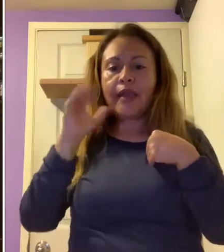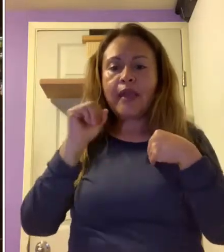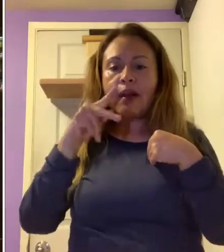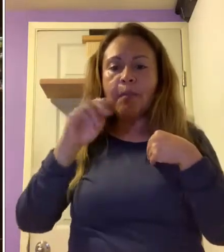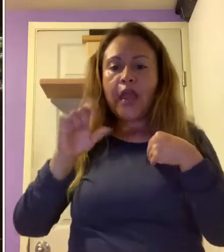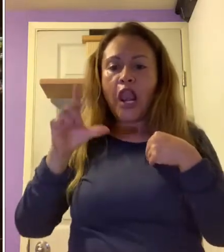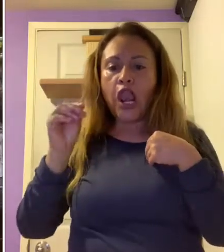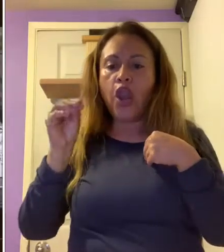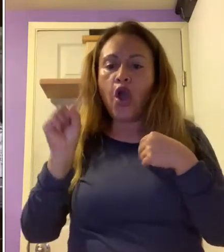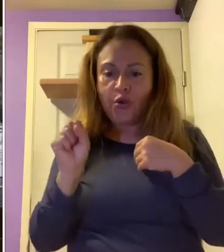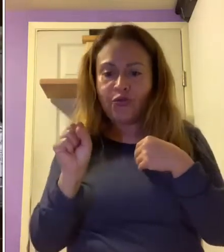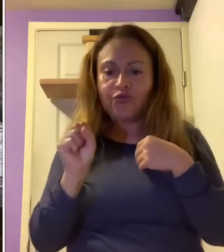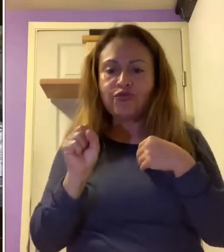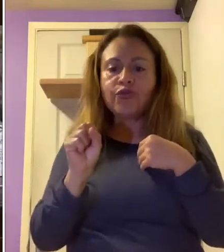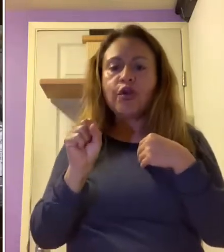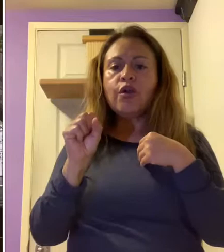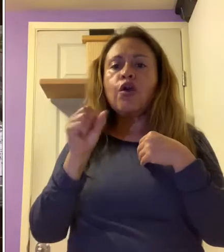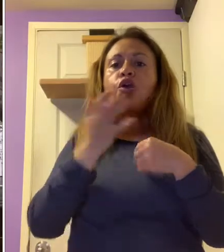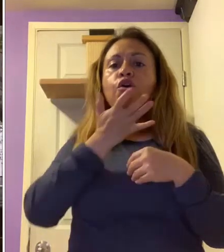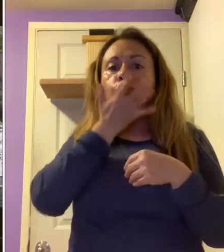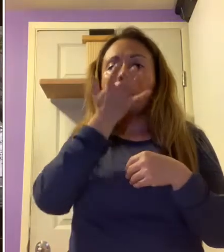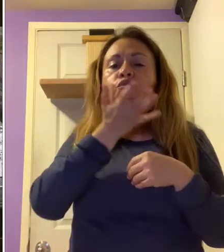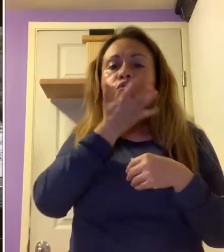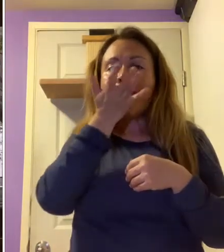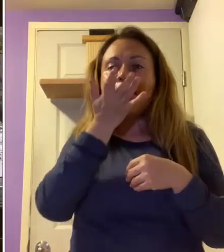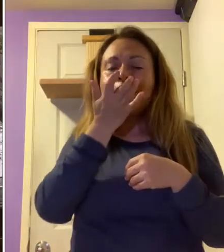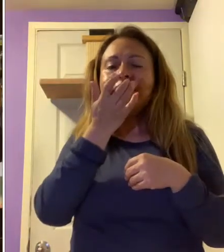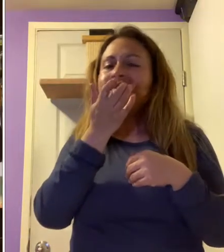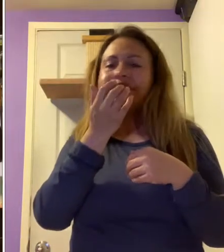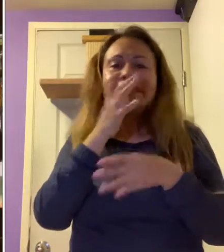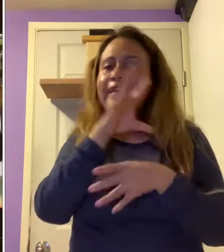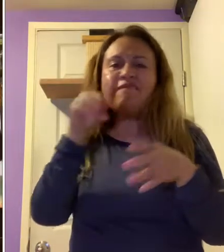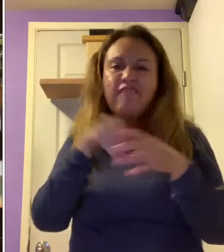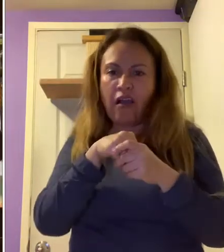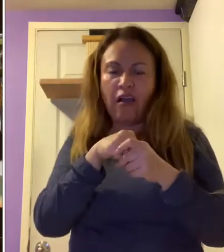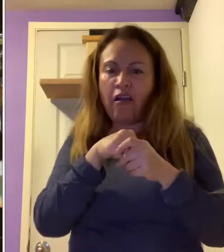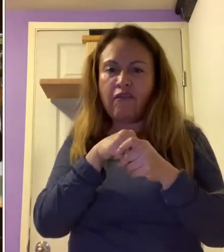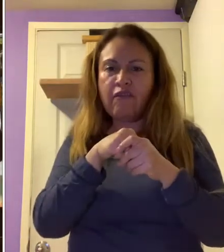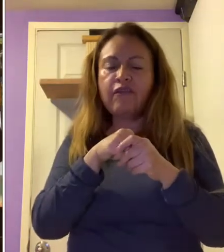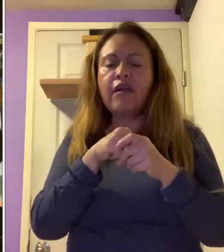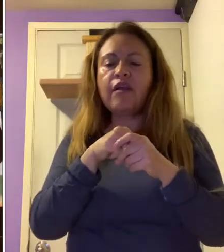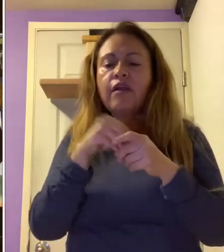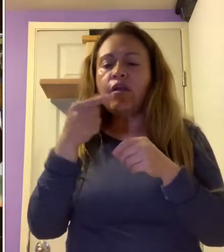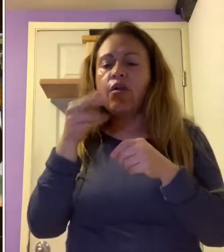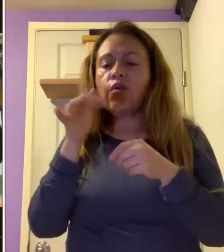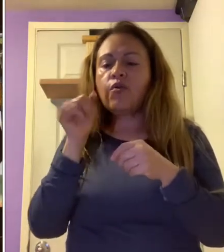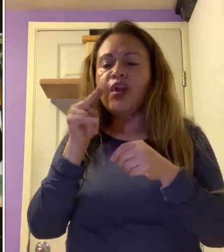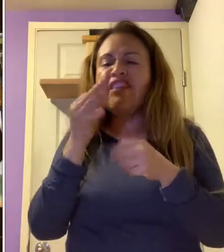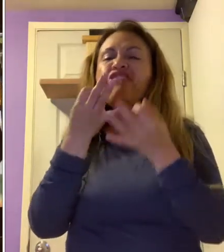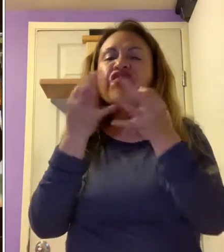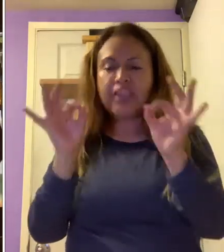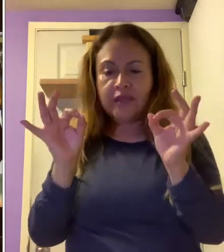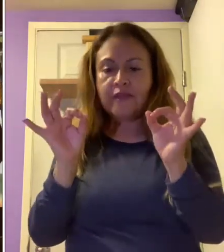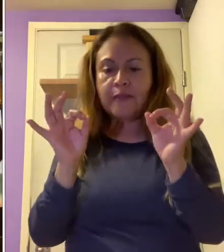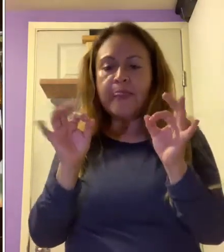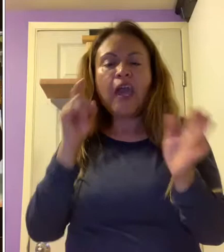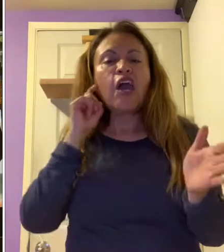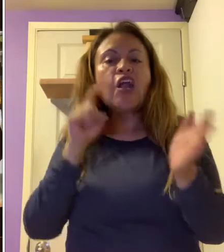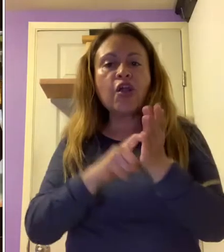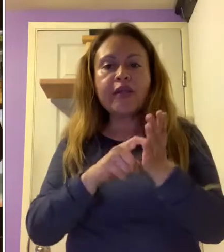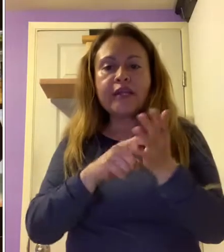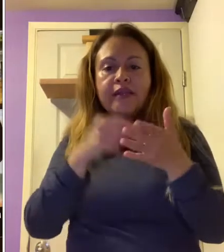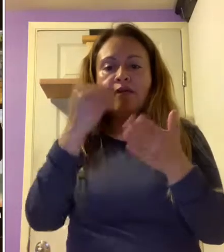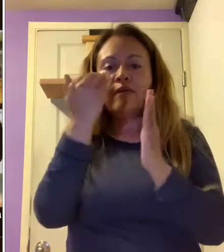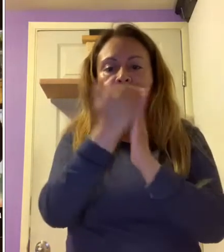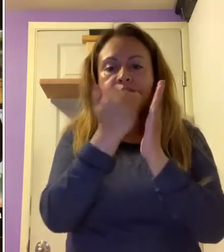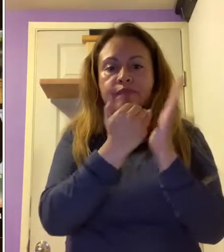have it, is Capello's. It's also a grain-free option, but this is the highest quality pizza with the best next-level